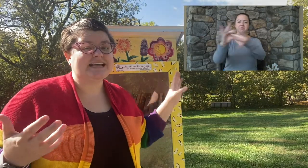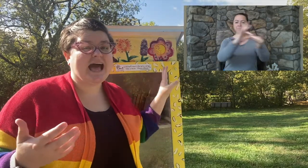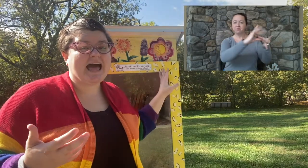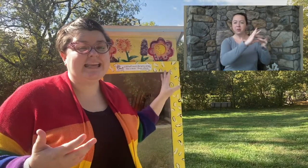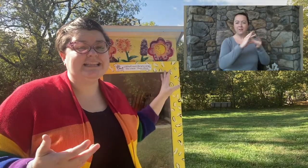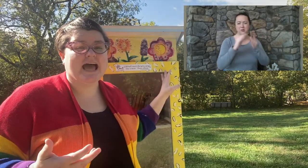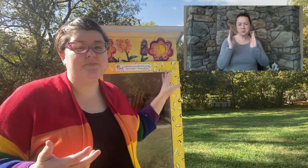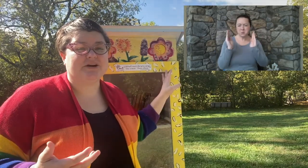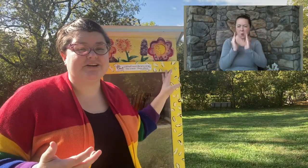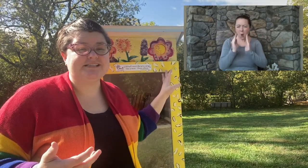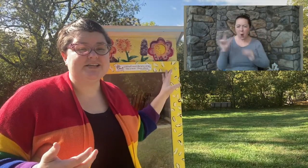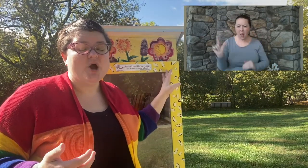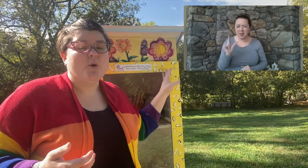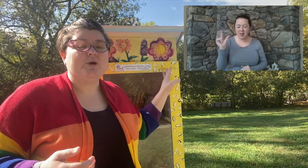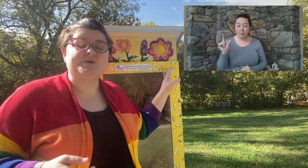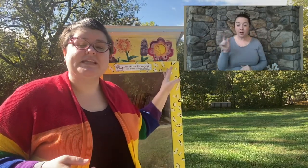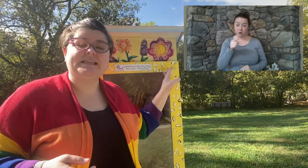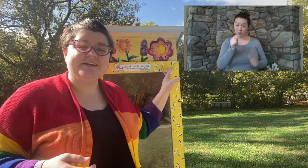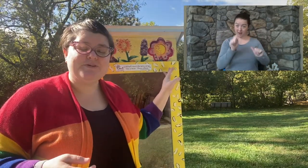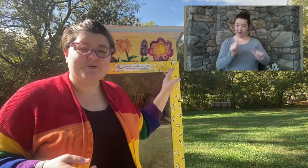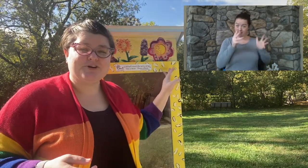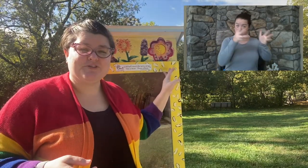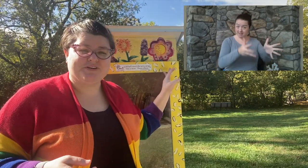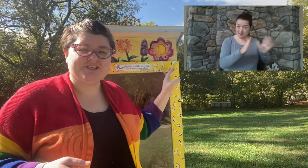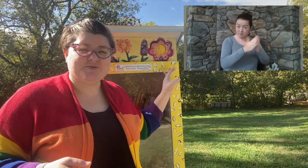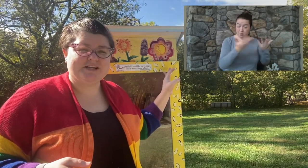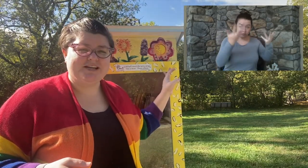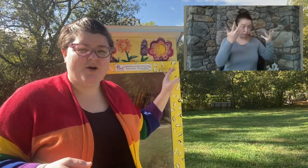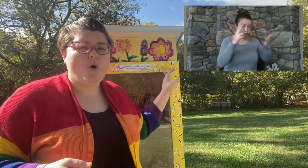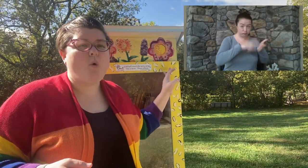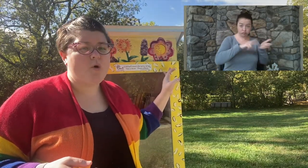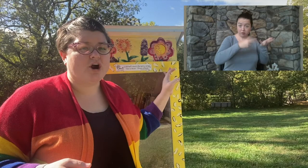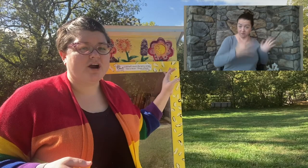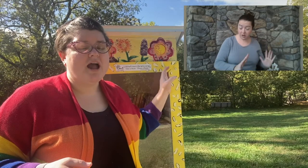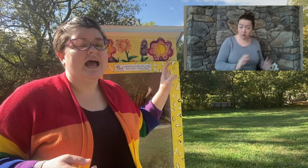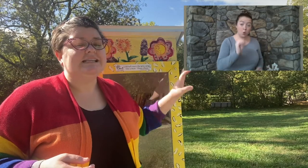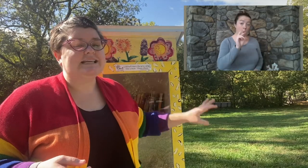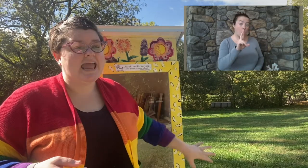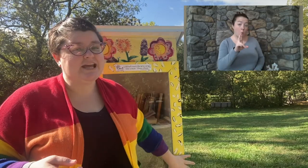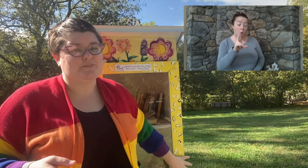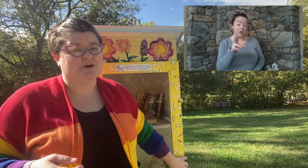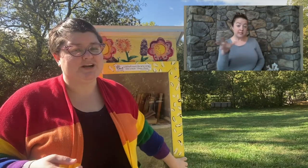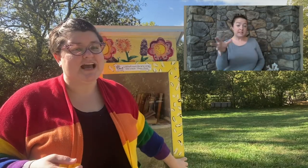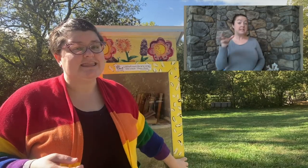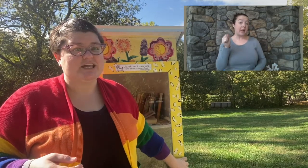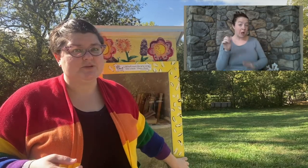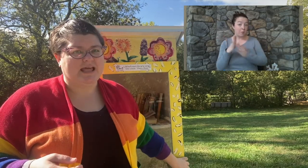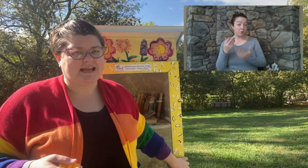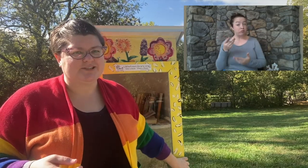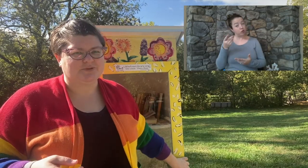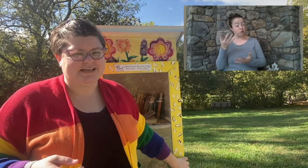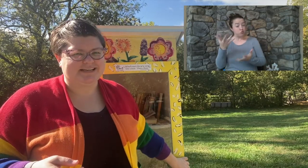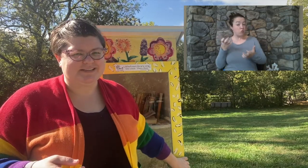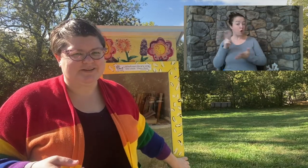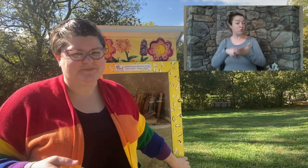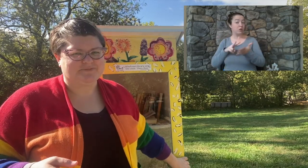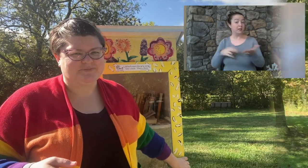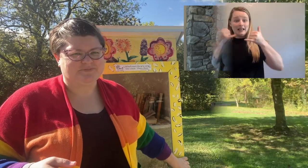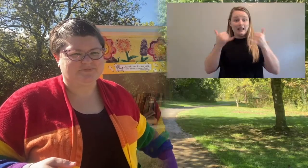different tiny libraries where you can leave a book you're finished reading or take a book that you'd like to